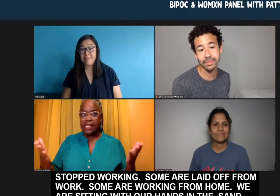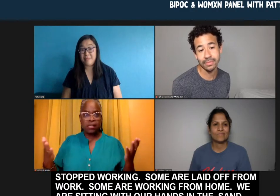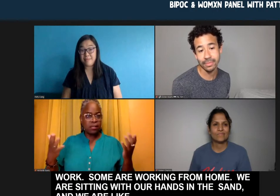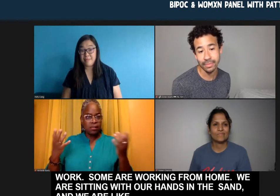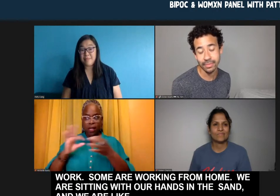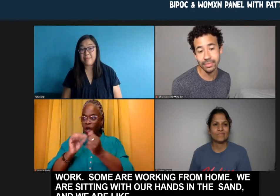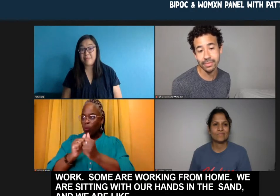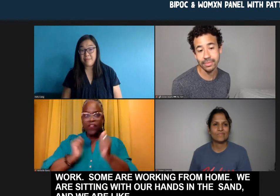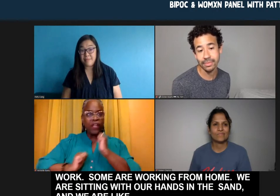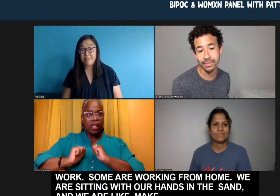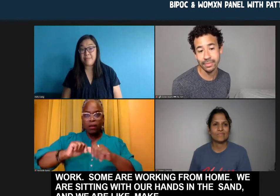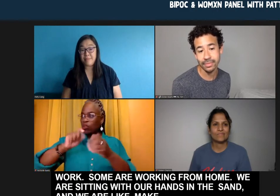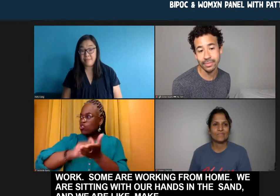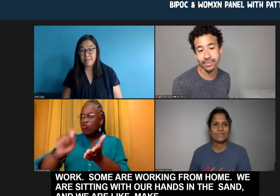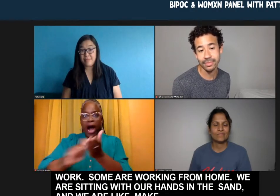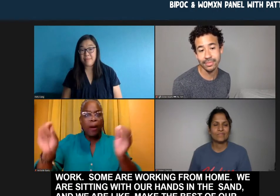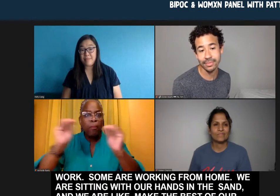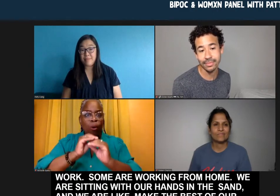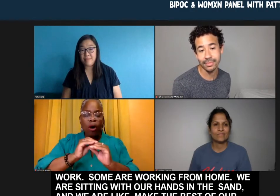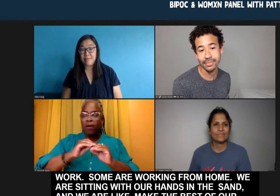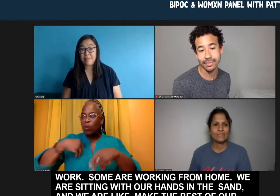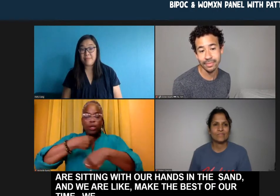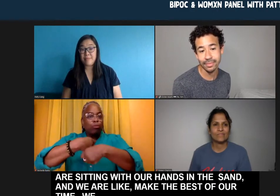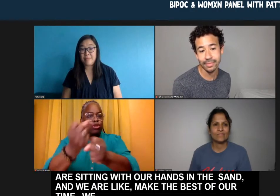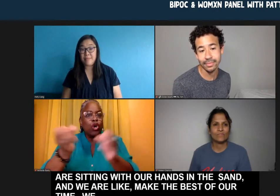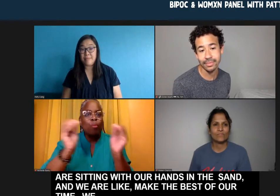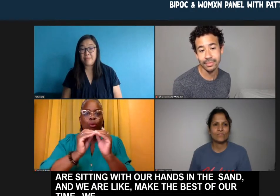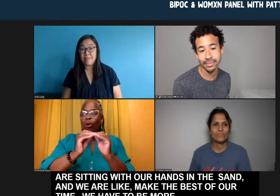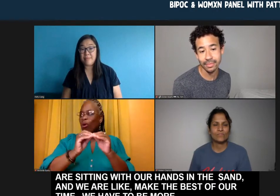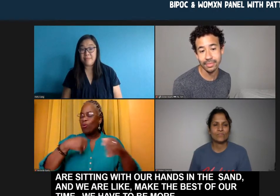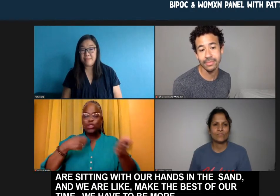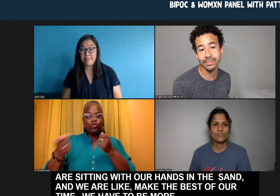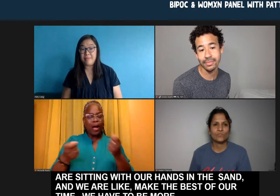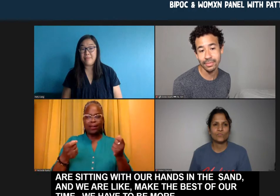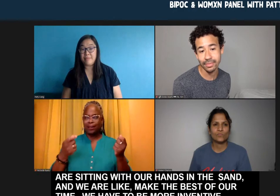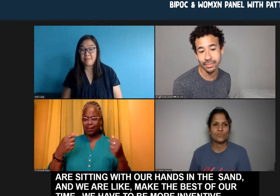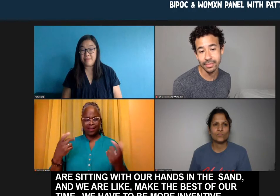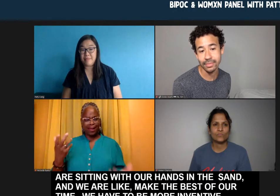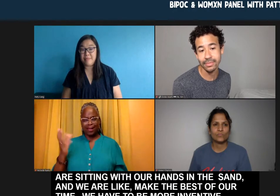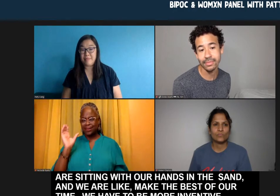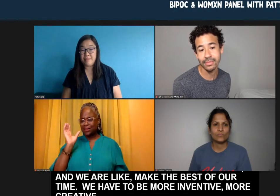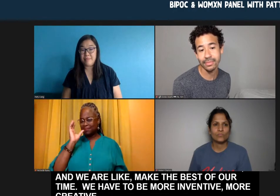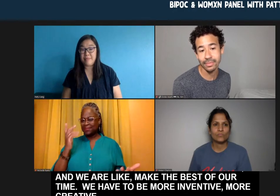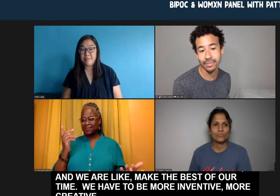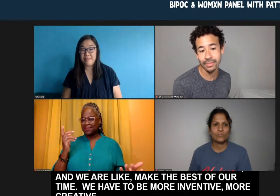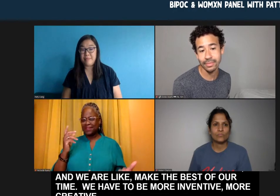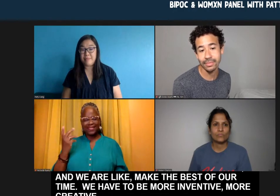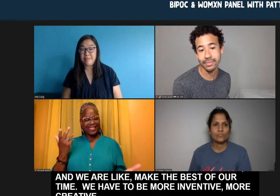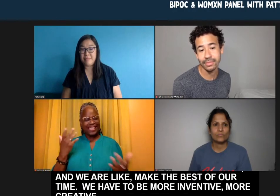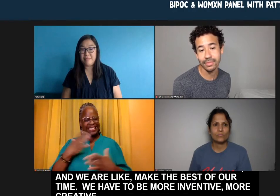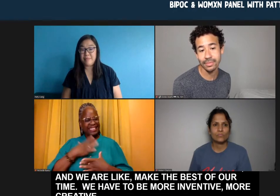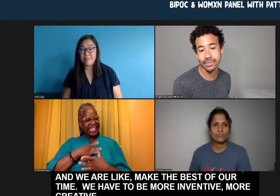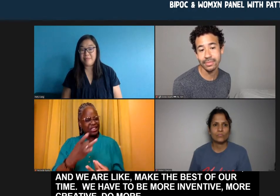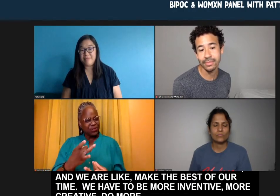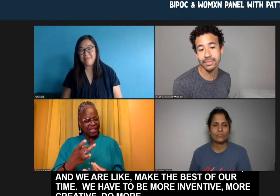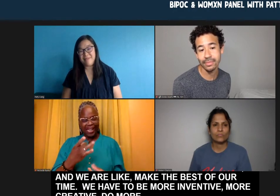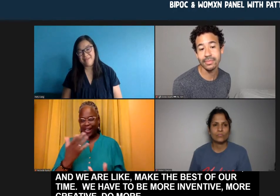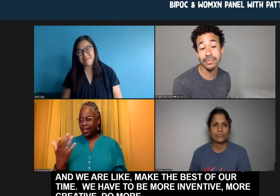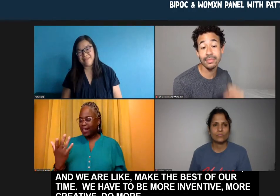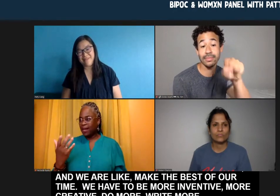creative, do more things involving theater, write more. You've got time, produce more, direct. So it's